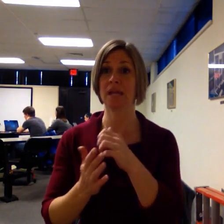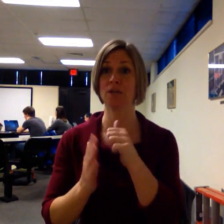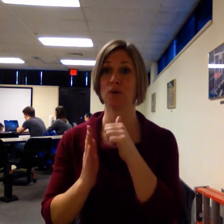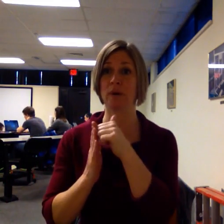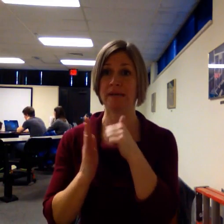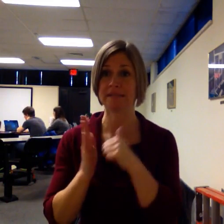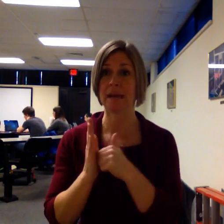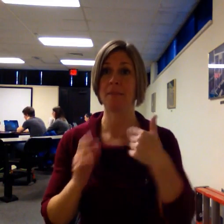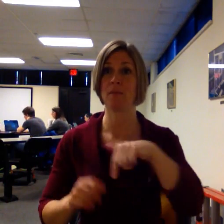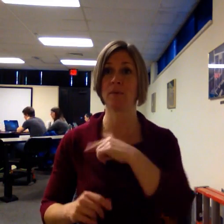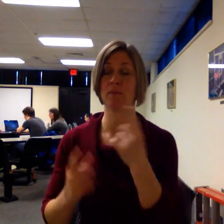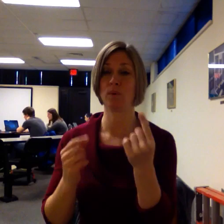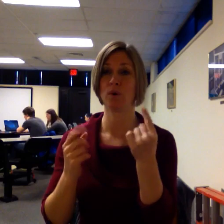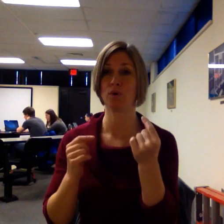questions that you guys might have.